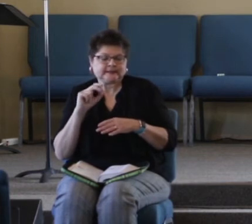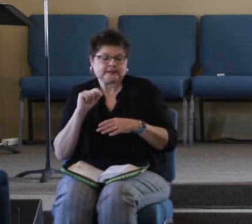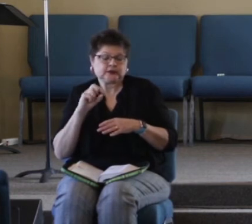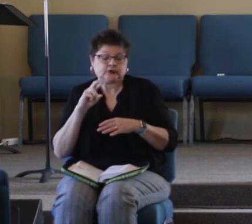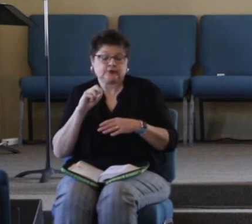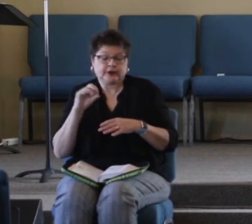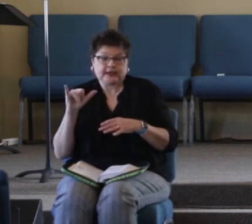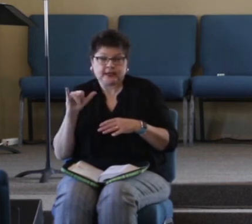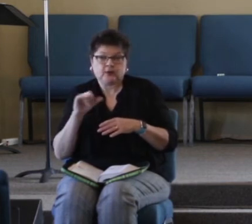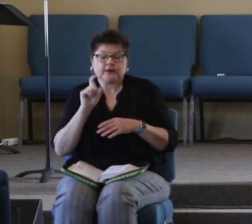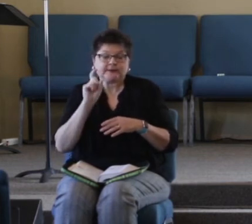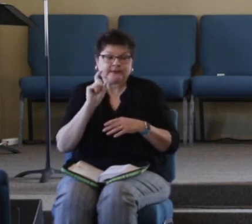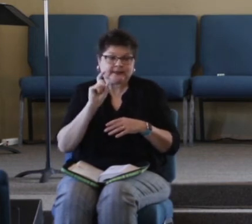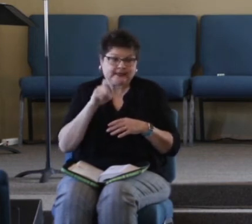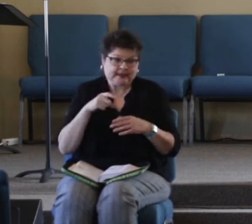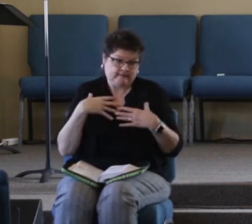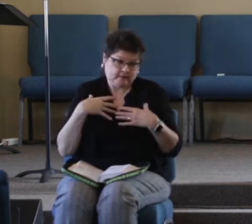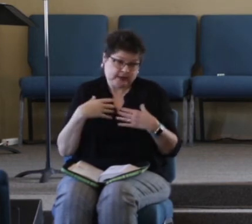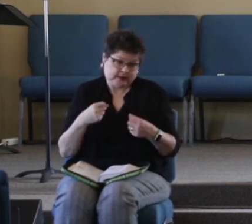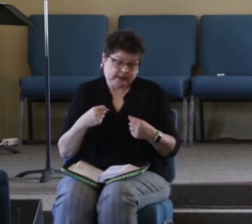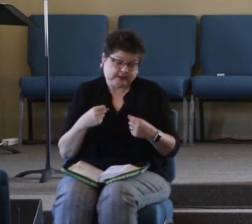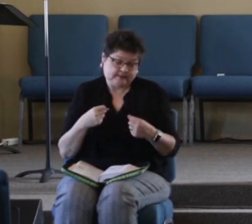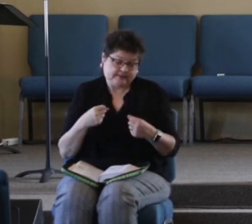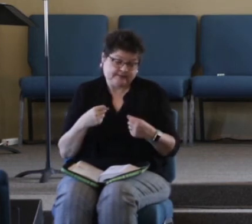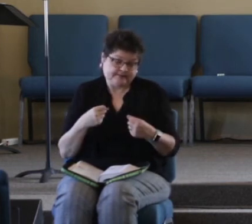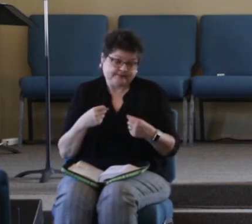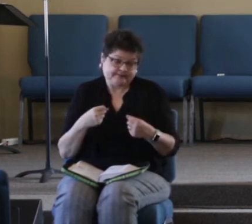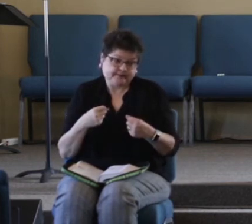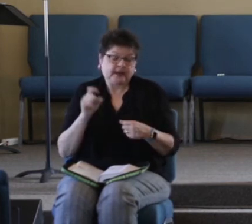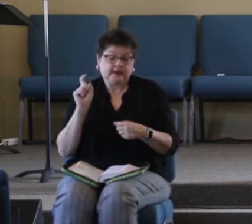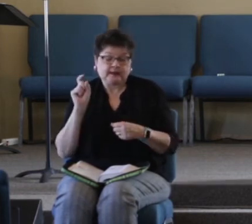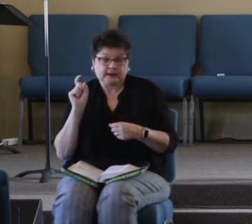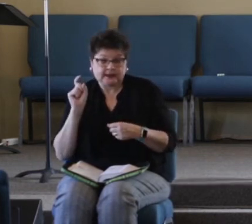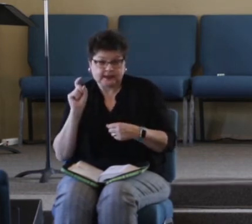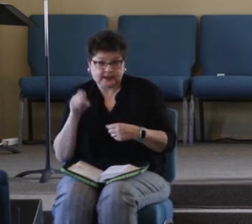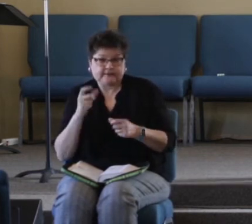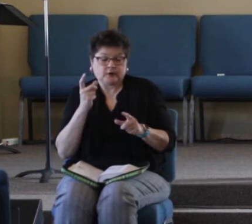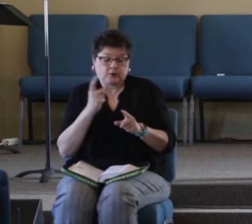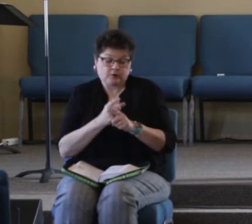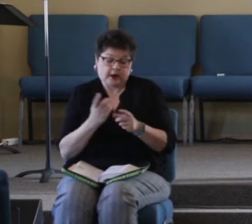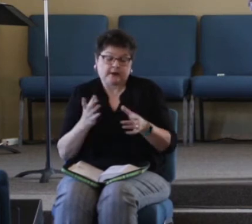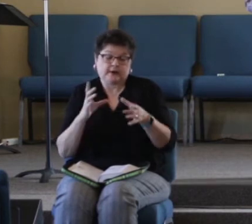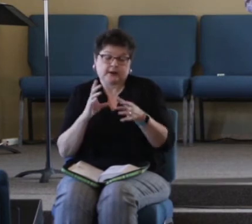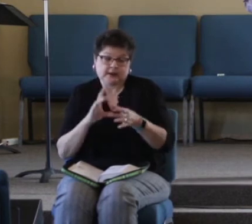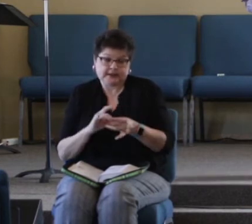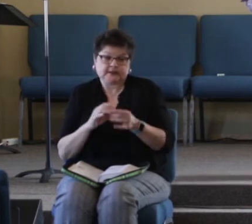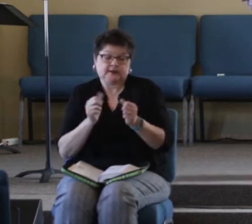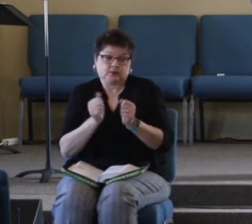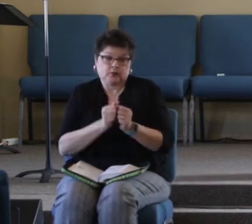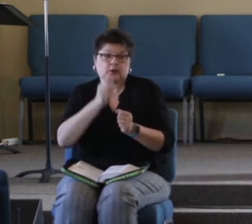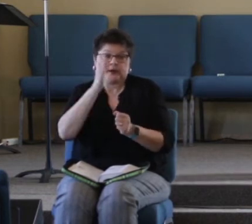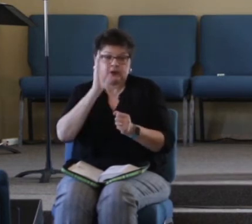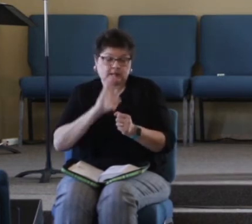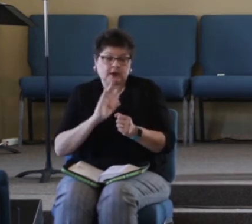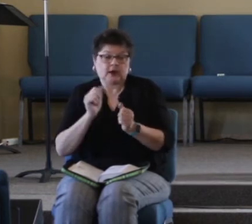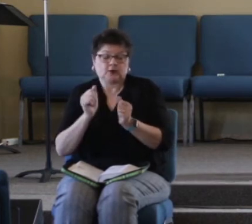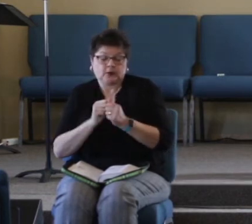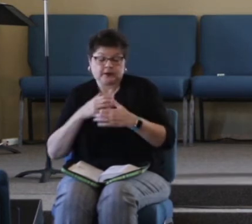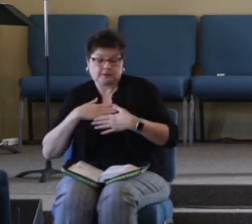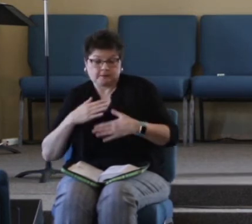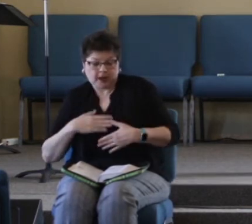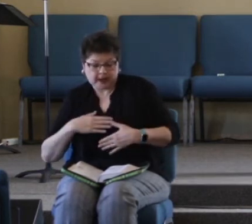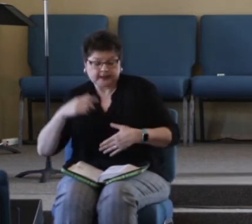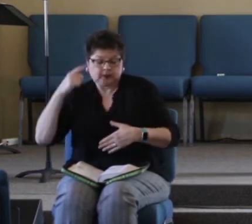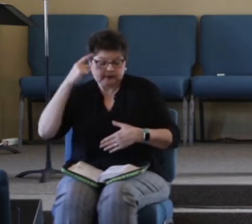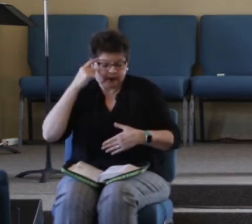was the need for healing. The need for right relationship with God, with body, with mind,